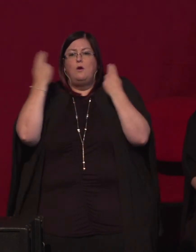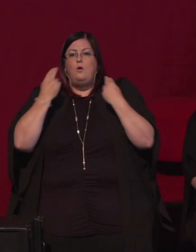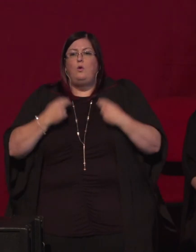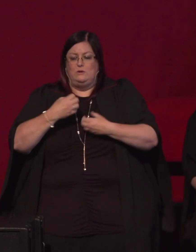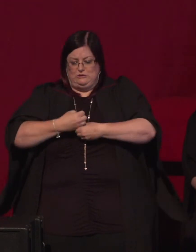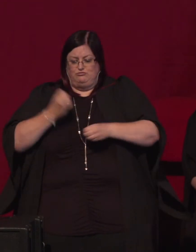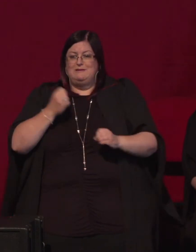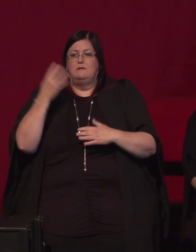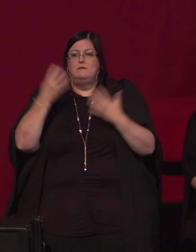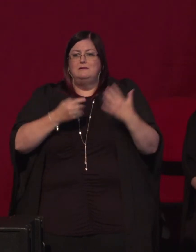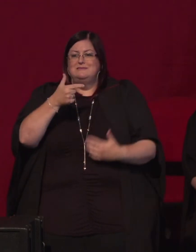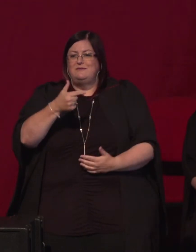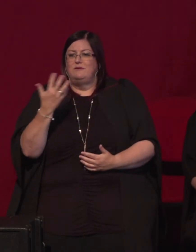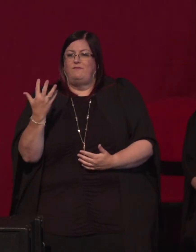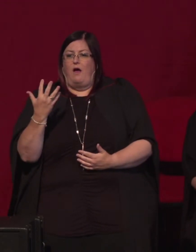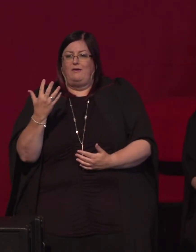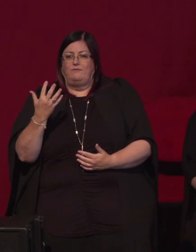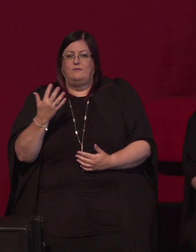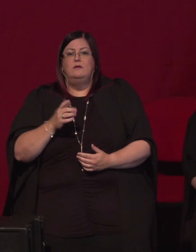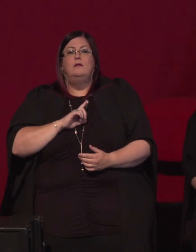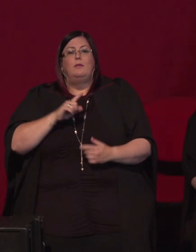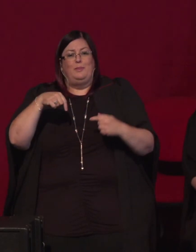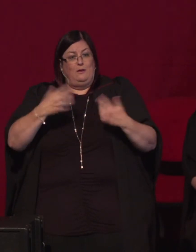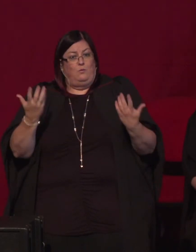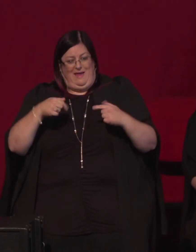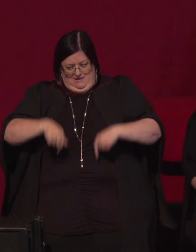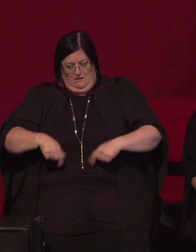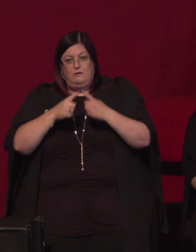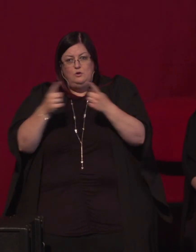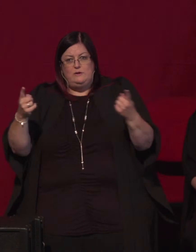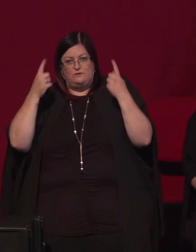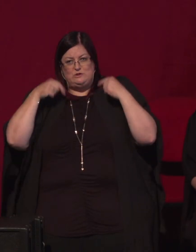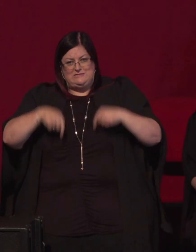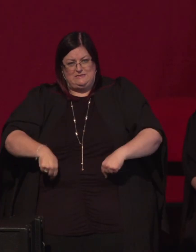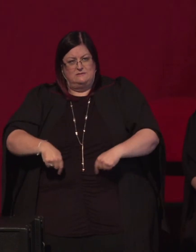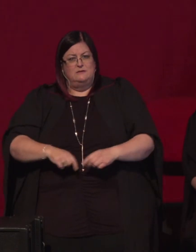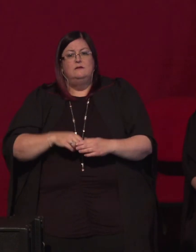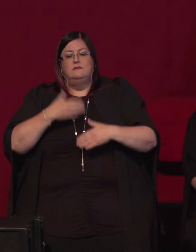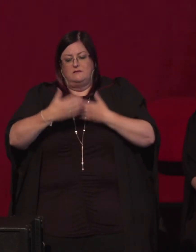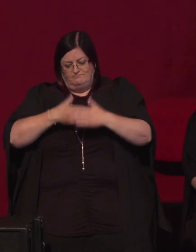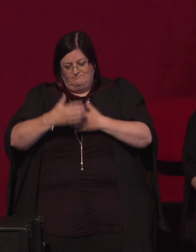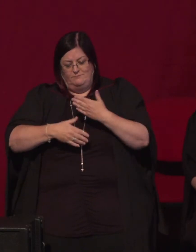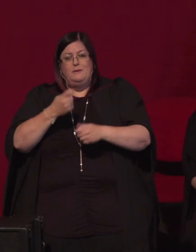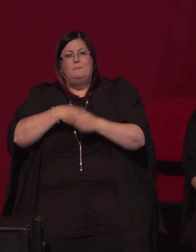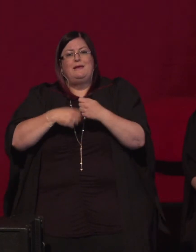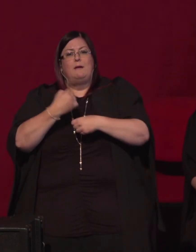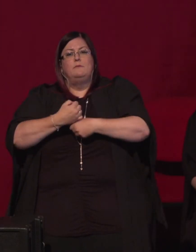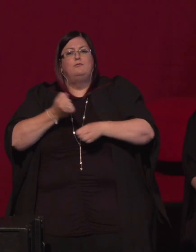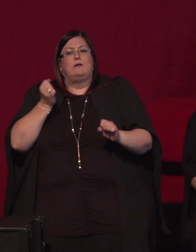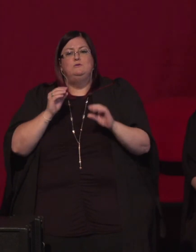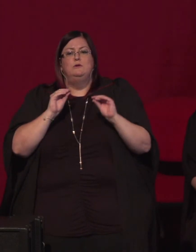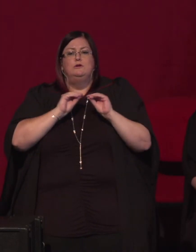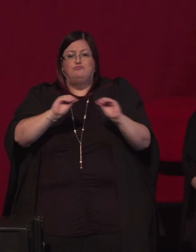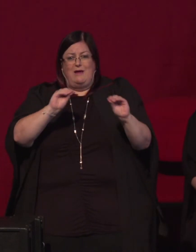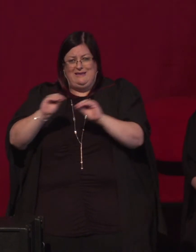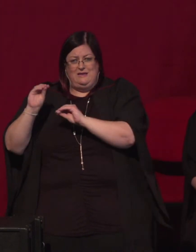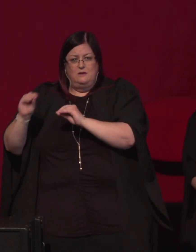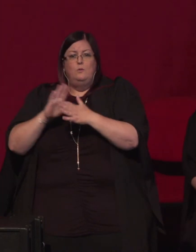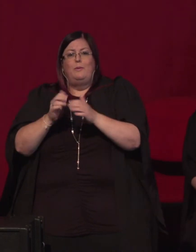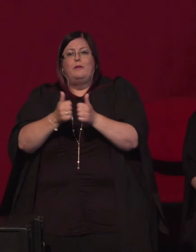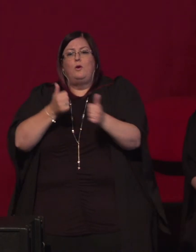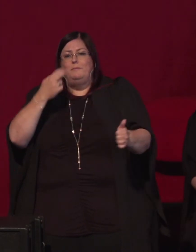1975 after studying at what is now Staffordshire University. He then became a graduate trainee with computer